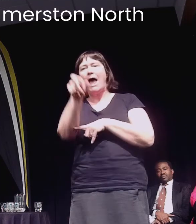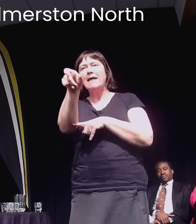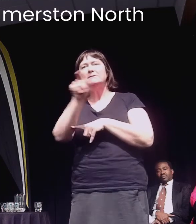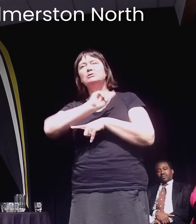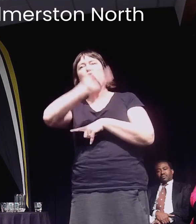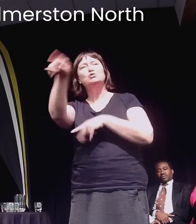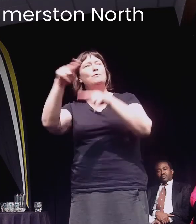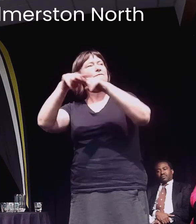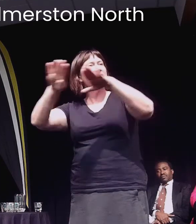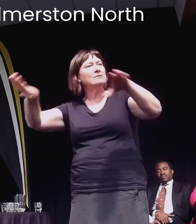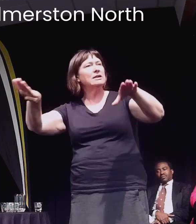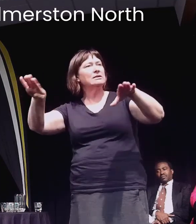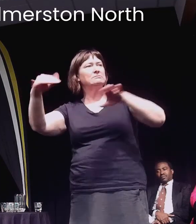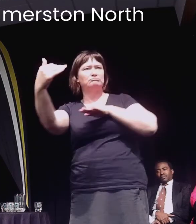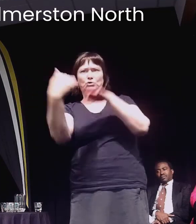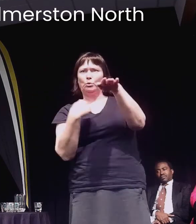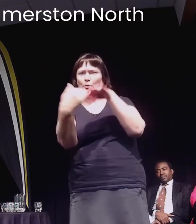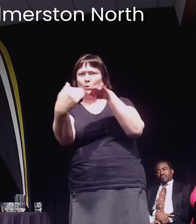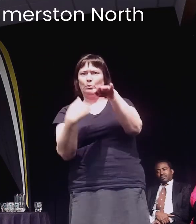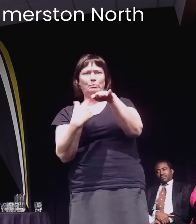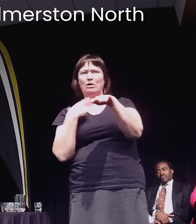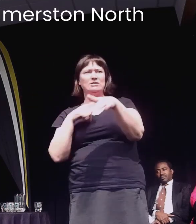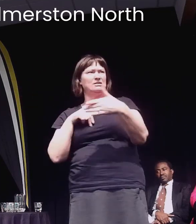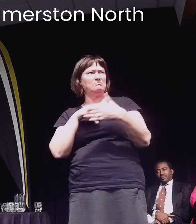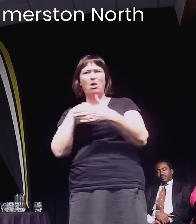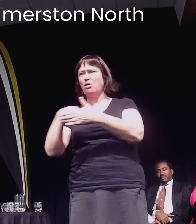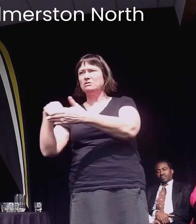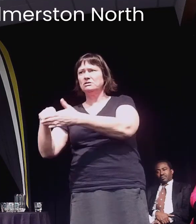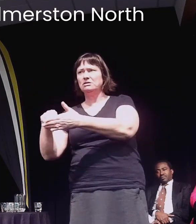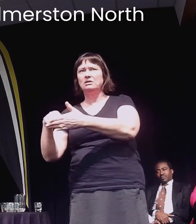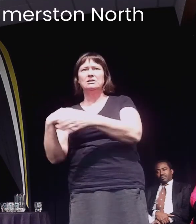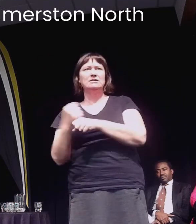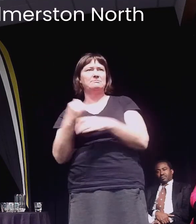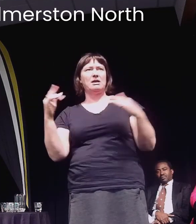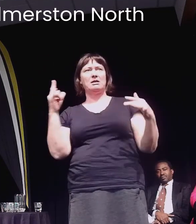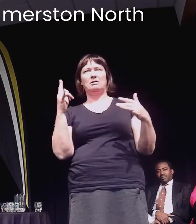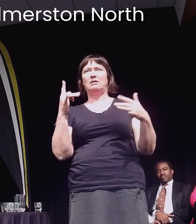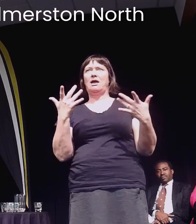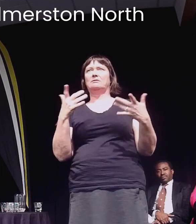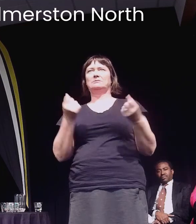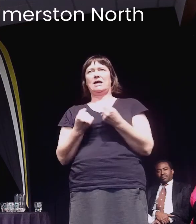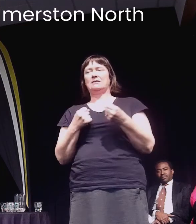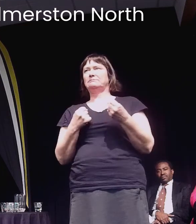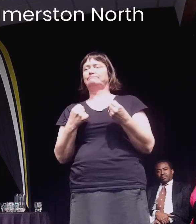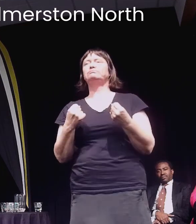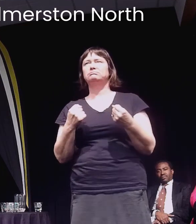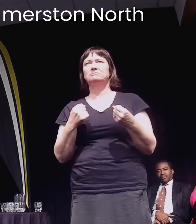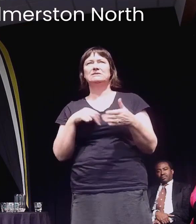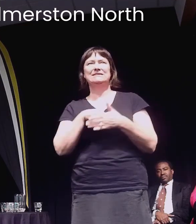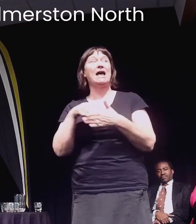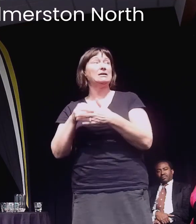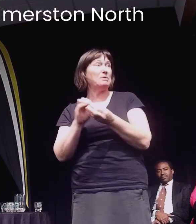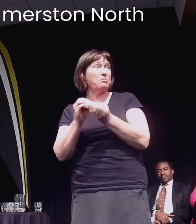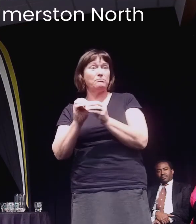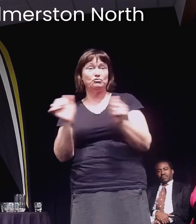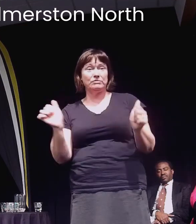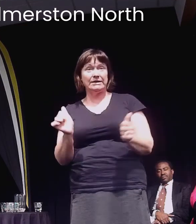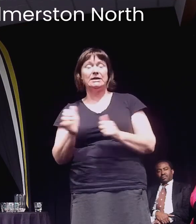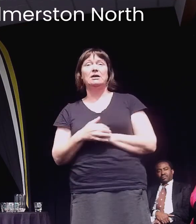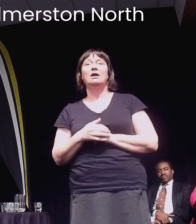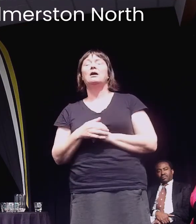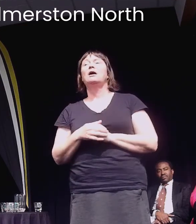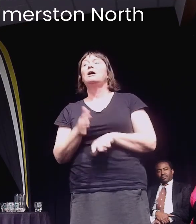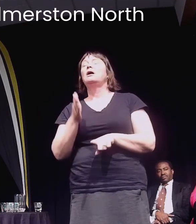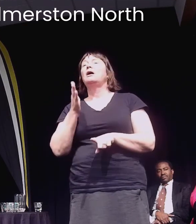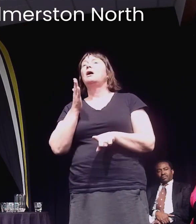and 2-lane roads everywhere. It's just, you know, you're just going to create gridlock. It's big problems already. I would